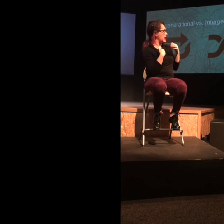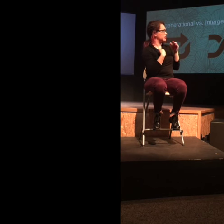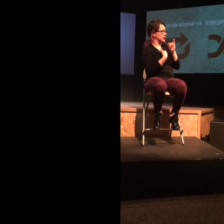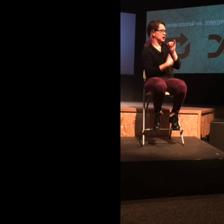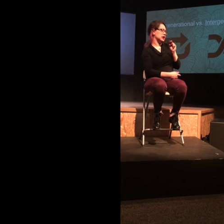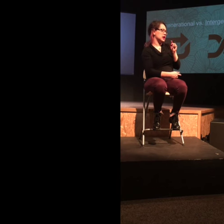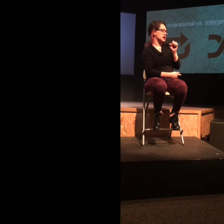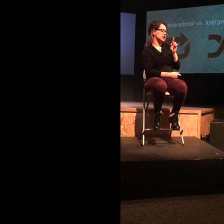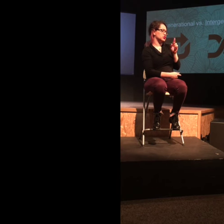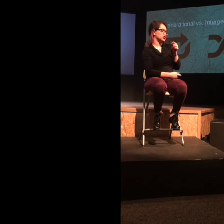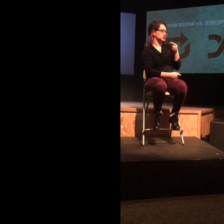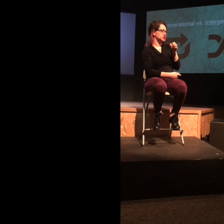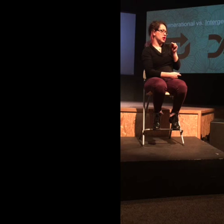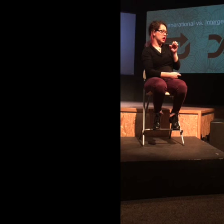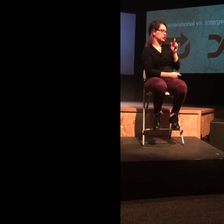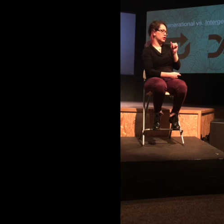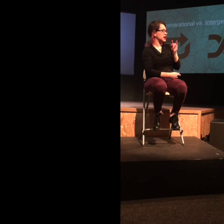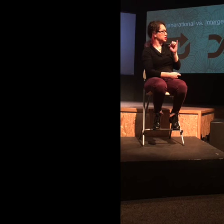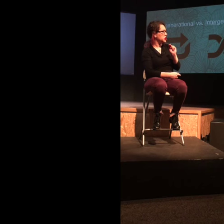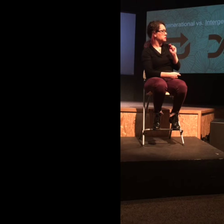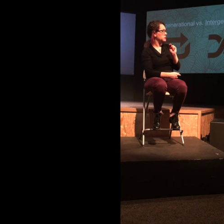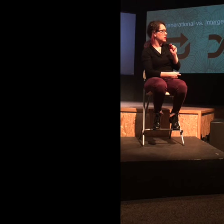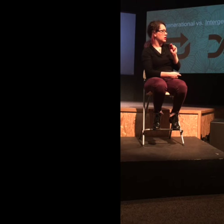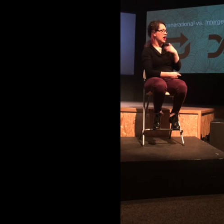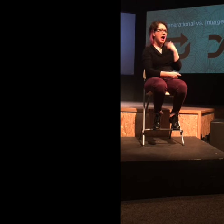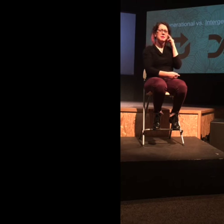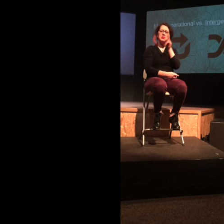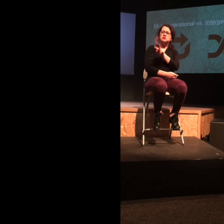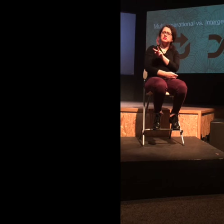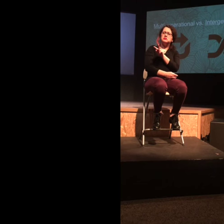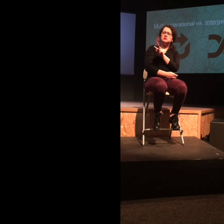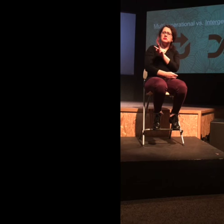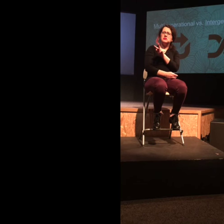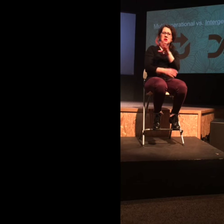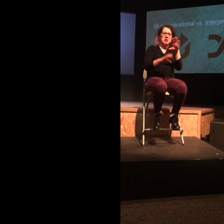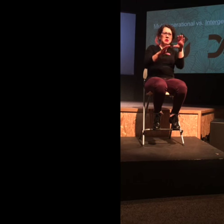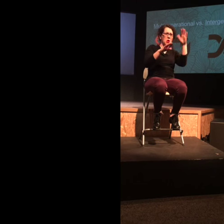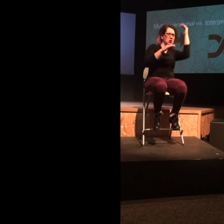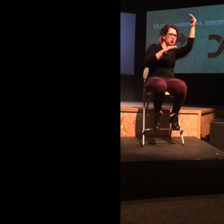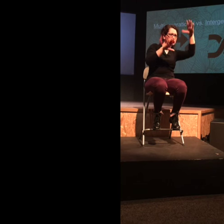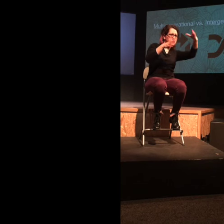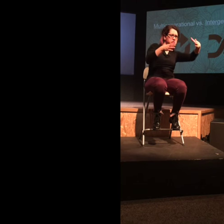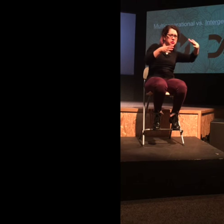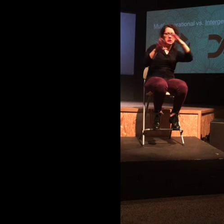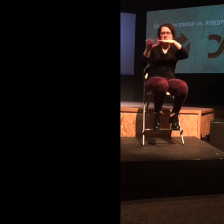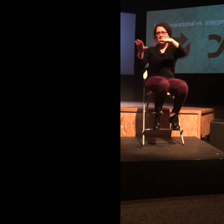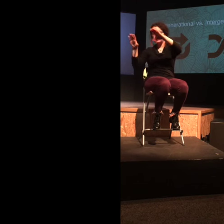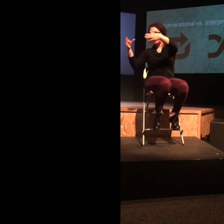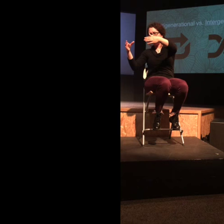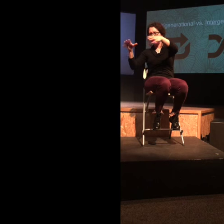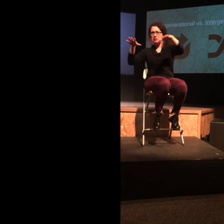is they just got a bunch of adults and kids in the room, but they're not engaging with each other, learning from each other. It's the term that I've used is repeat button